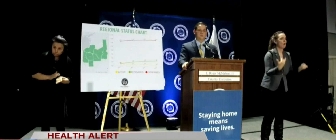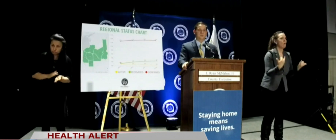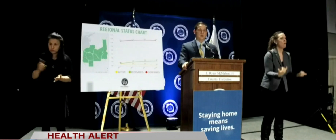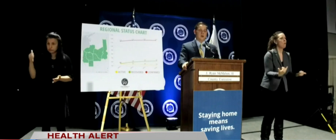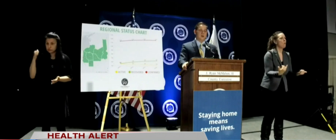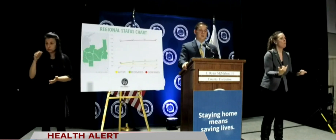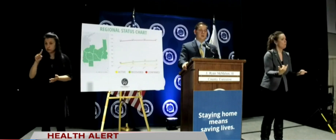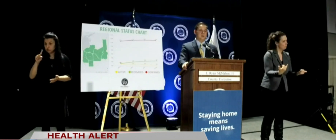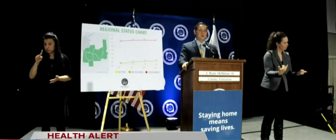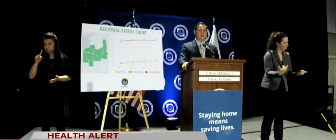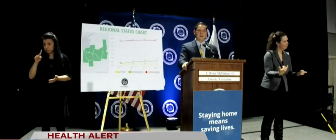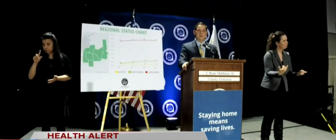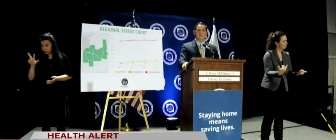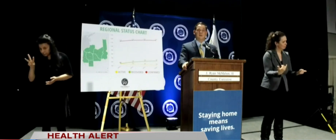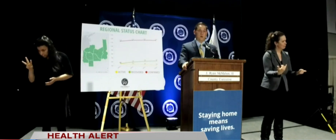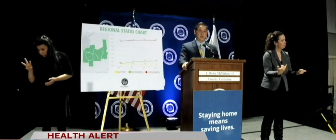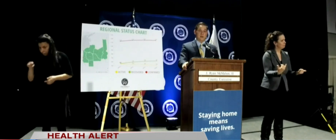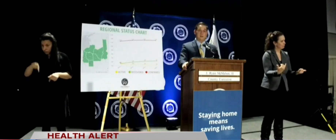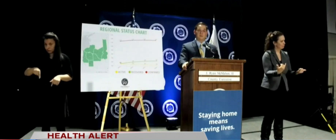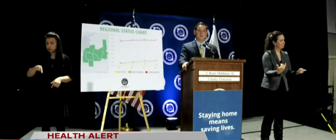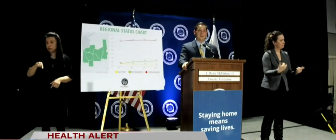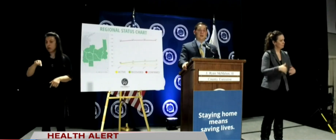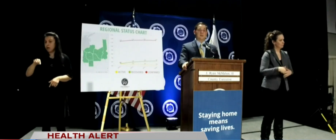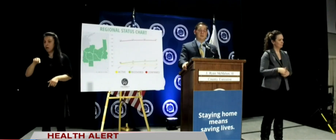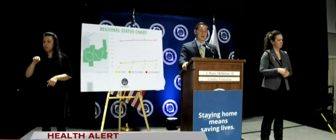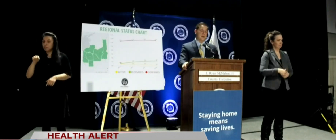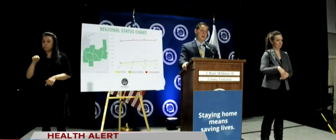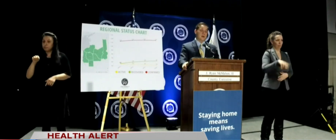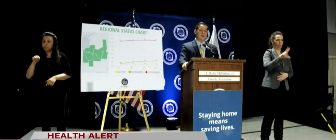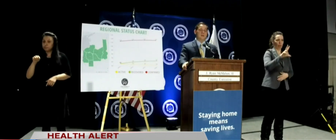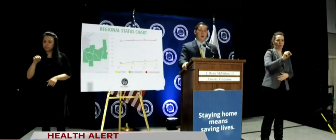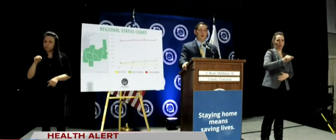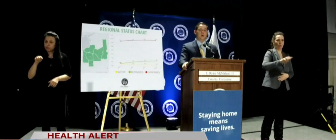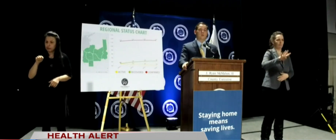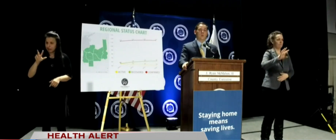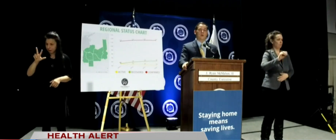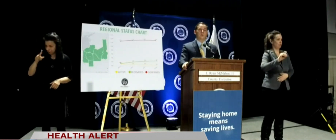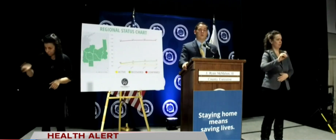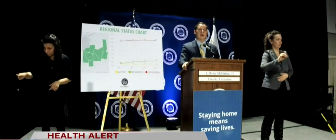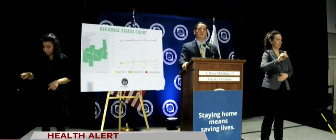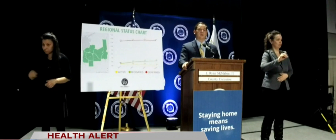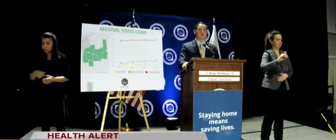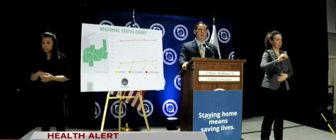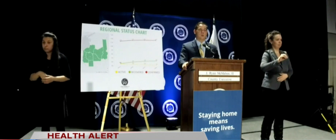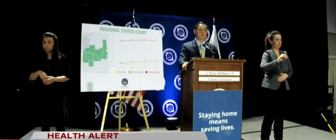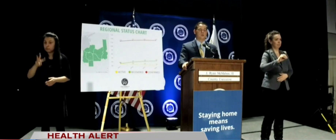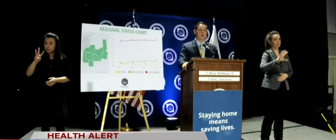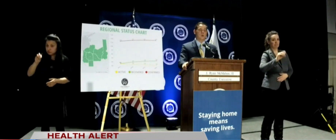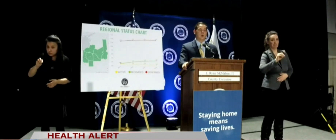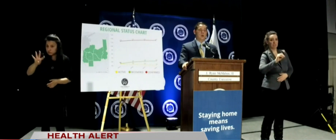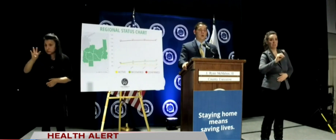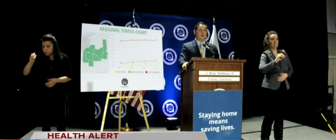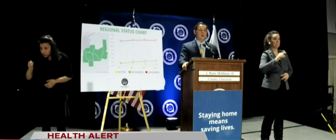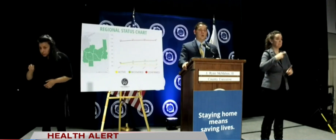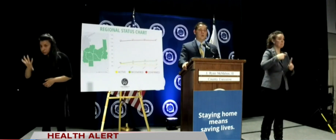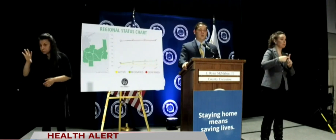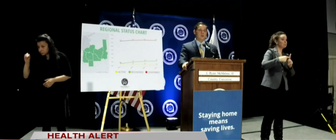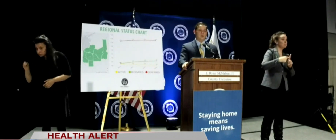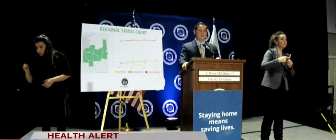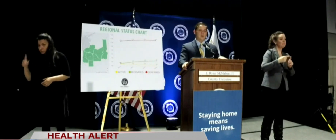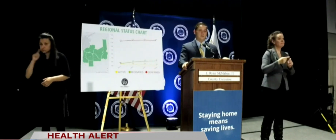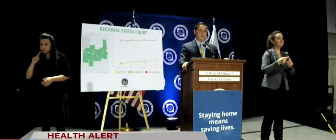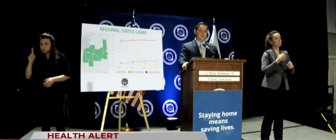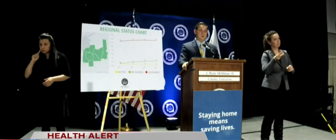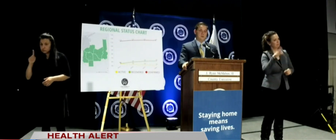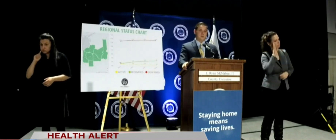numbers. 30 cases, 40 cases, 50 cases a day. It's harder to work in real time with those numbers. So